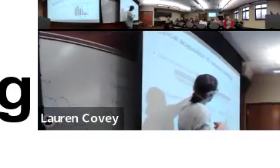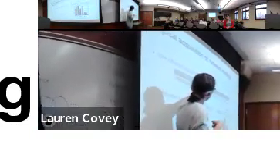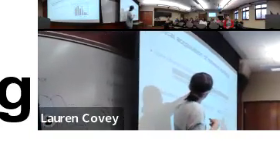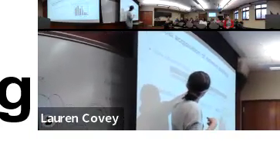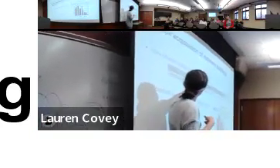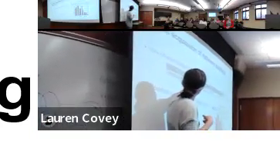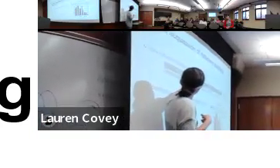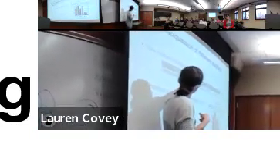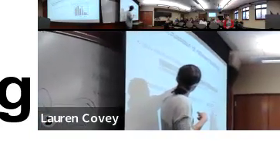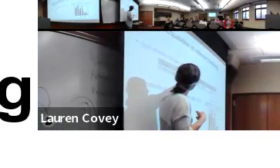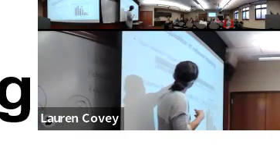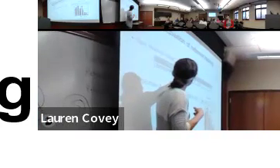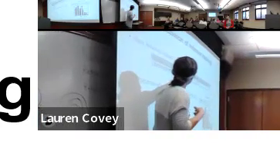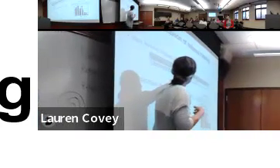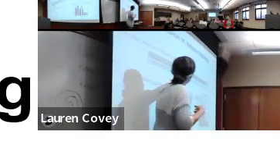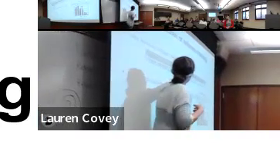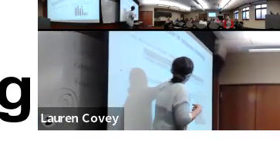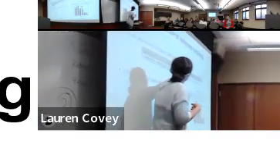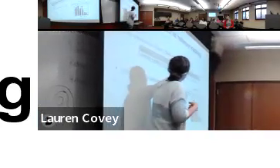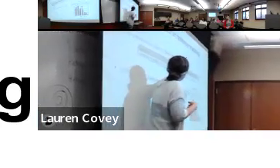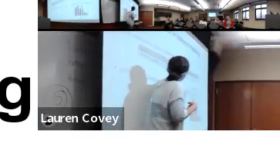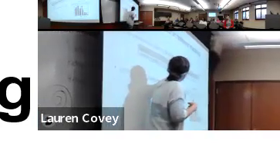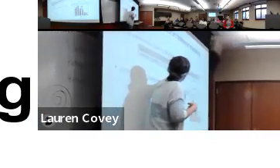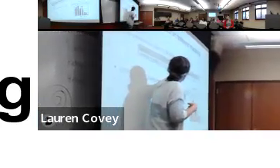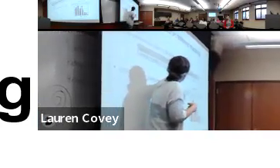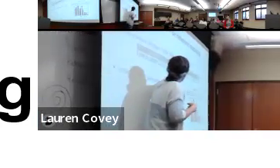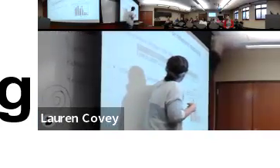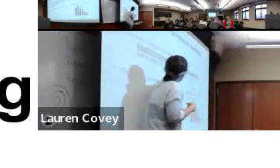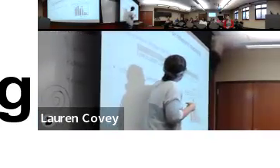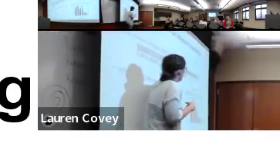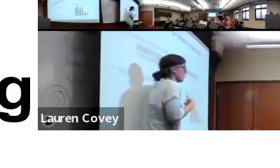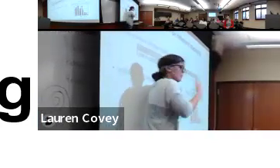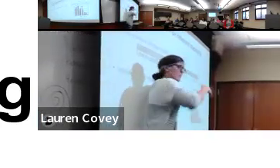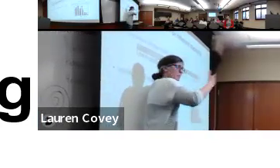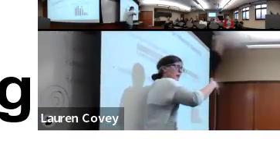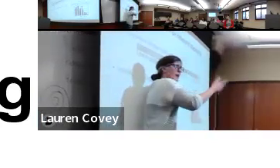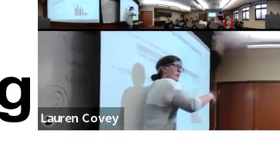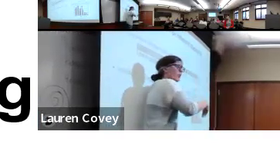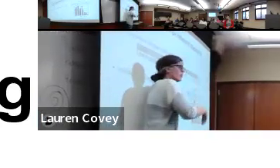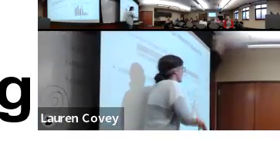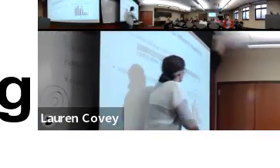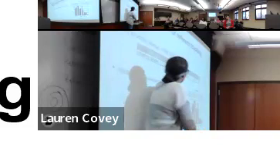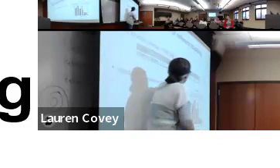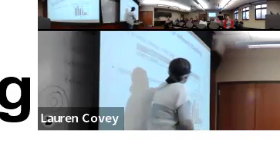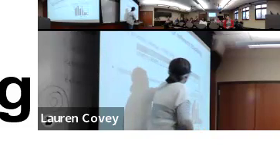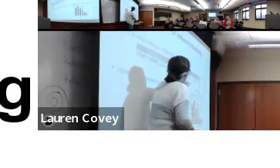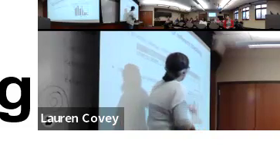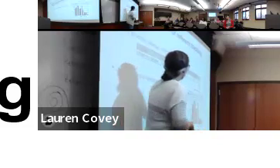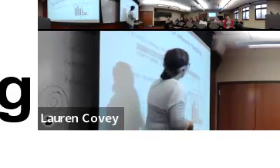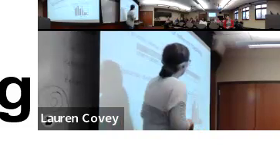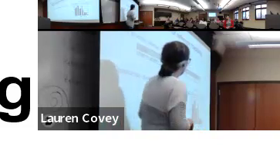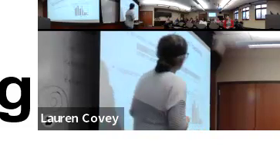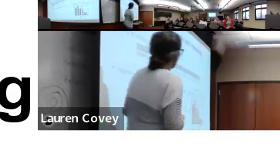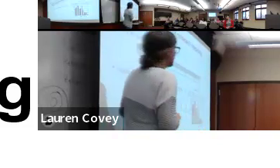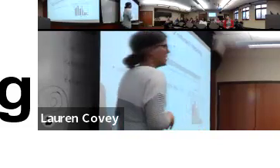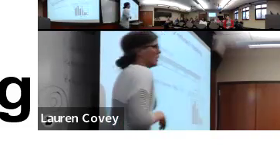almost only a quarter of them. The 7 to 10 year olds, they get more episodes in, but